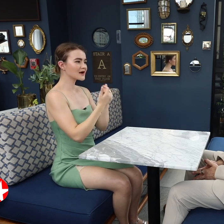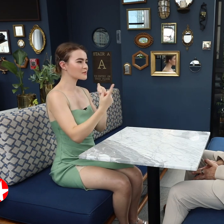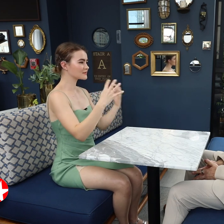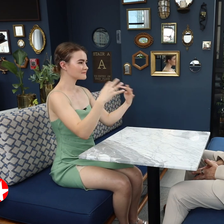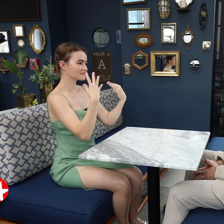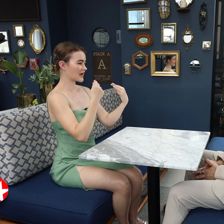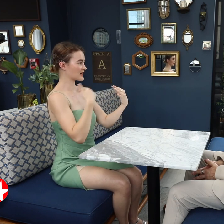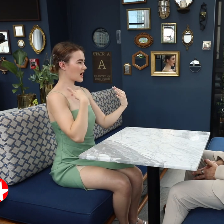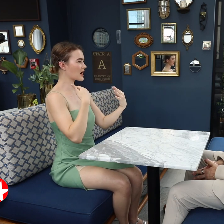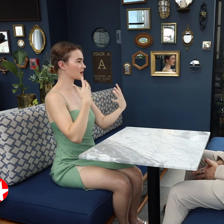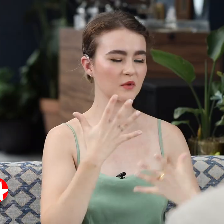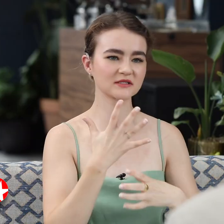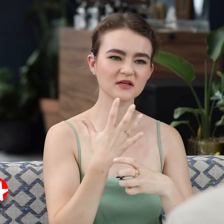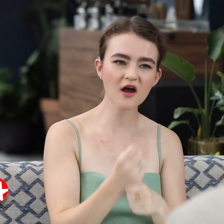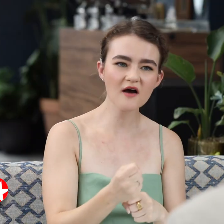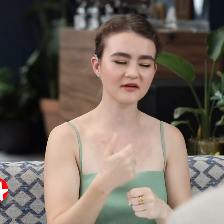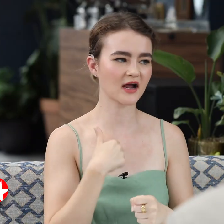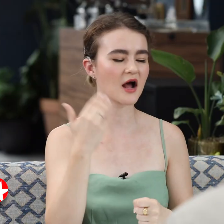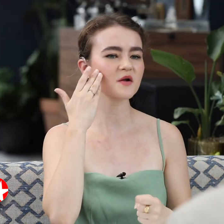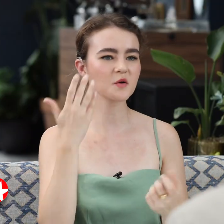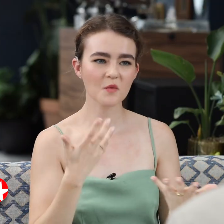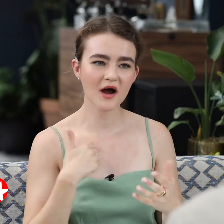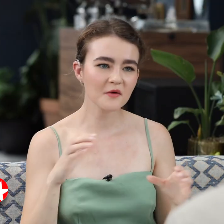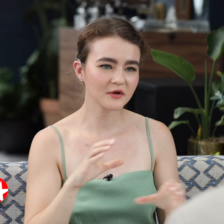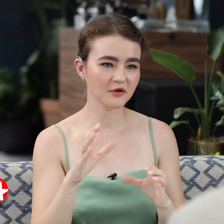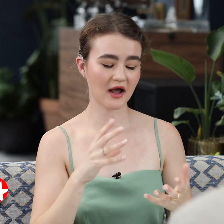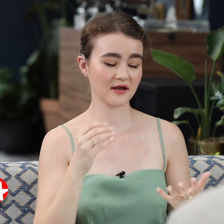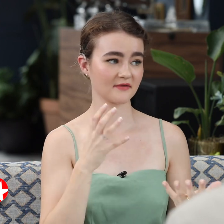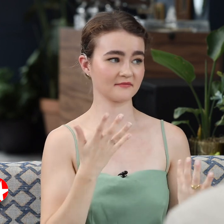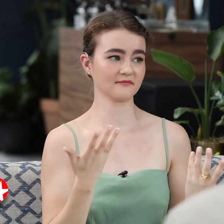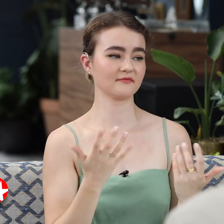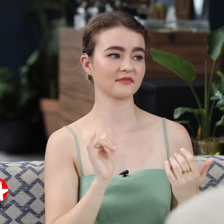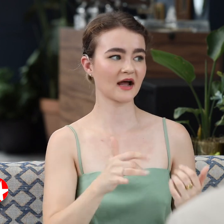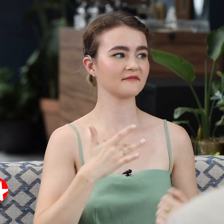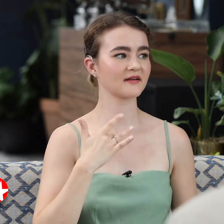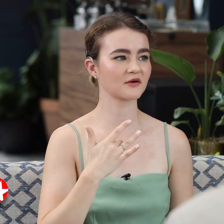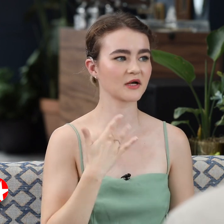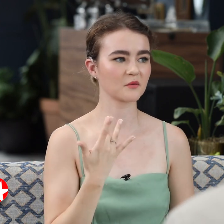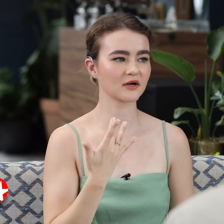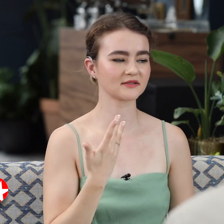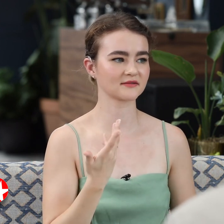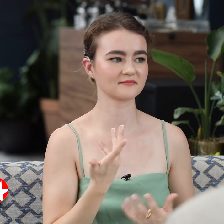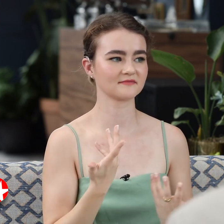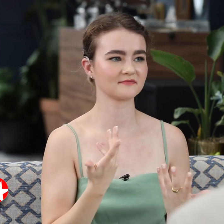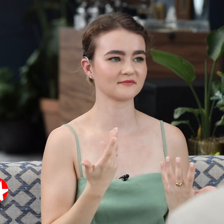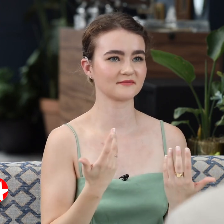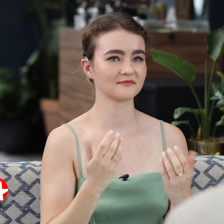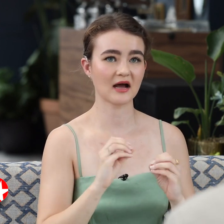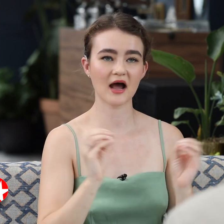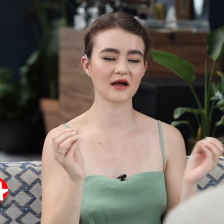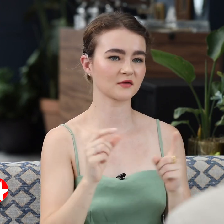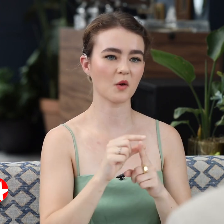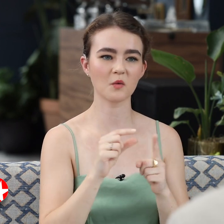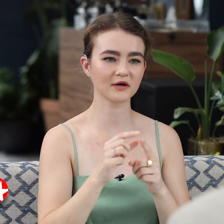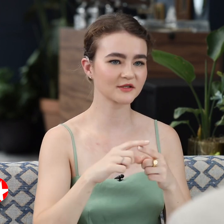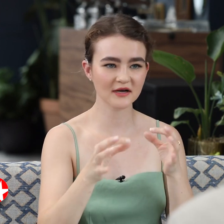really owned the room, had people looking at me. I felt confident. I knew what I was doing. That feeling was, I mean,